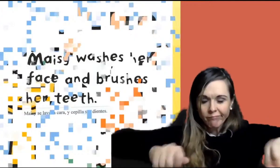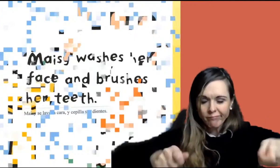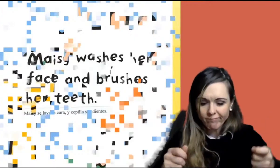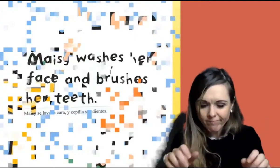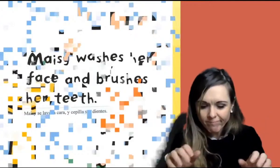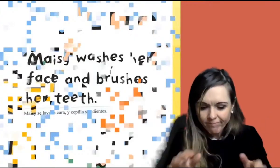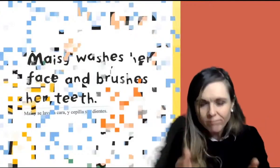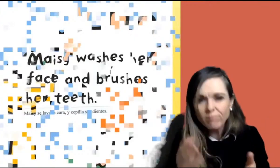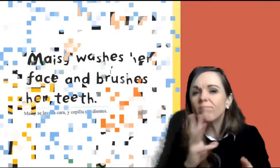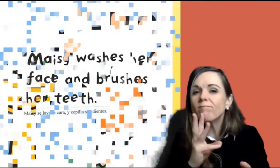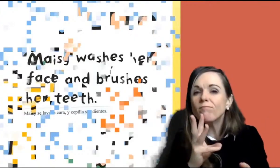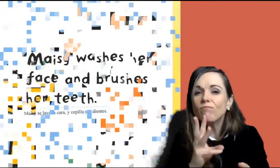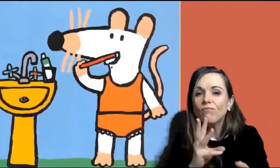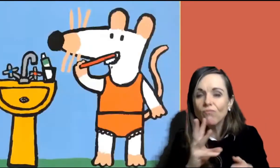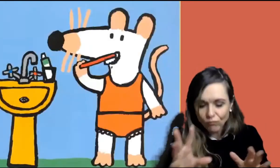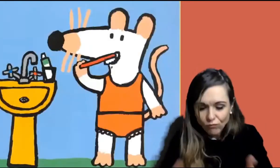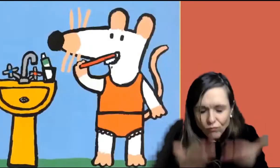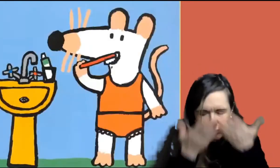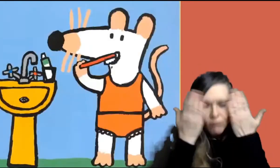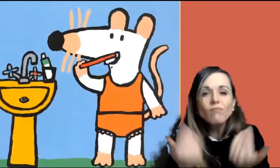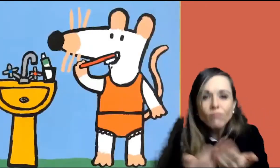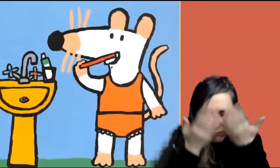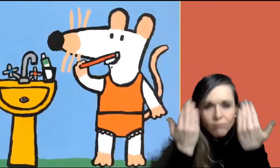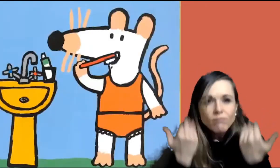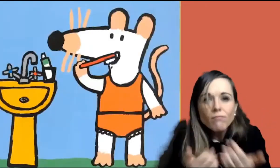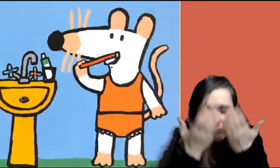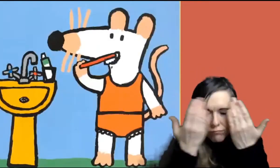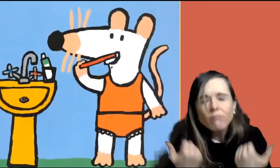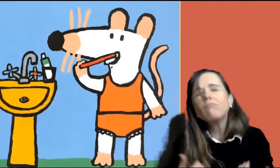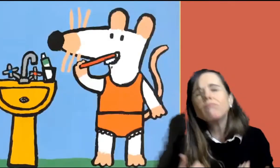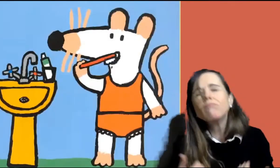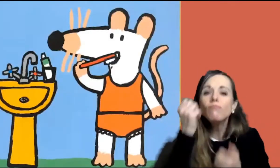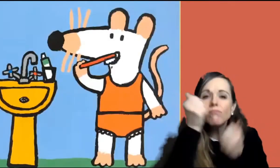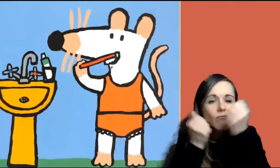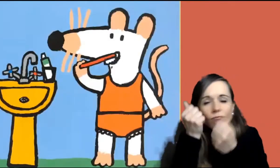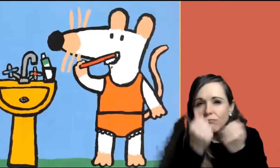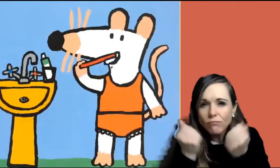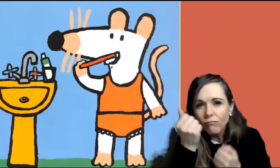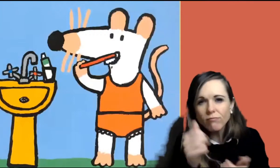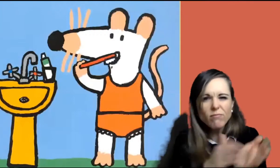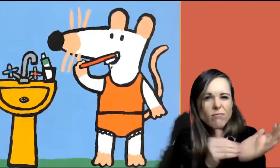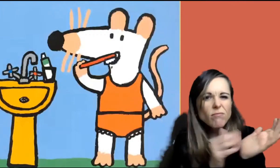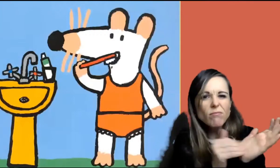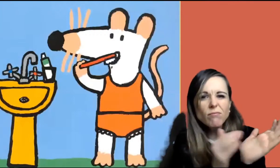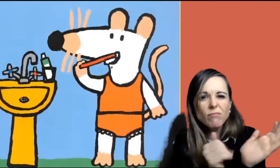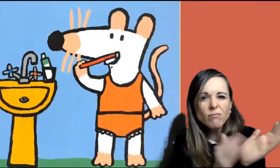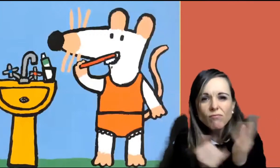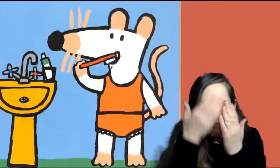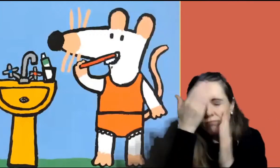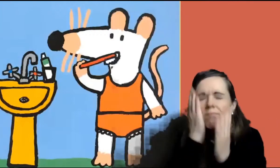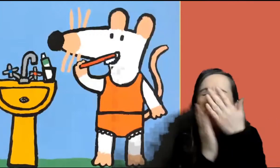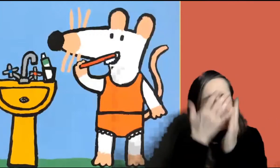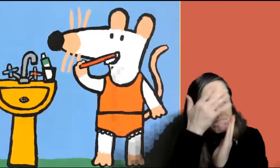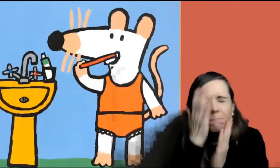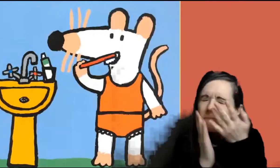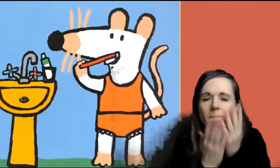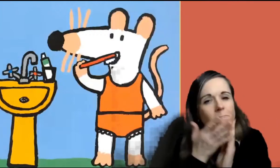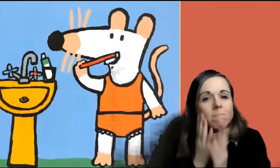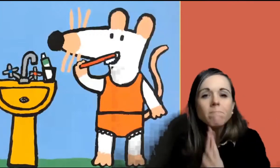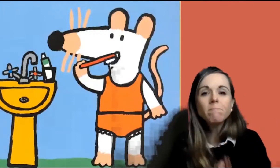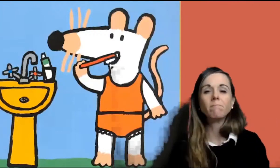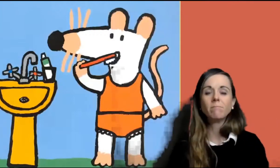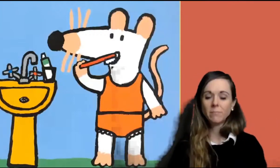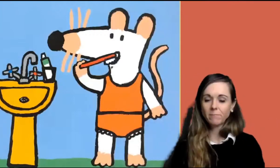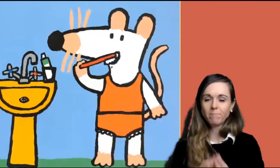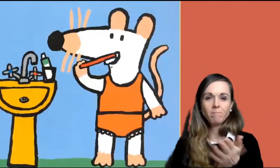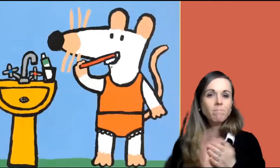and turns on the water. Splashes her face, scrubs real good with soap, lathers